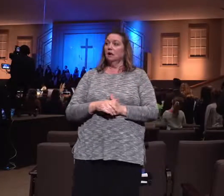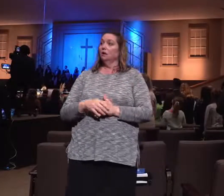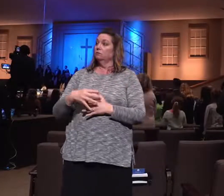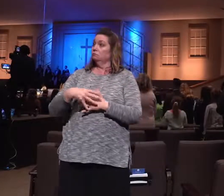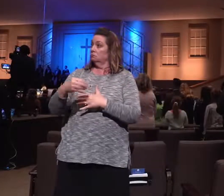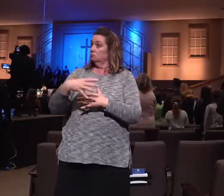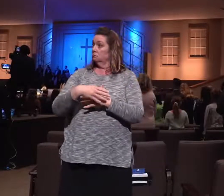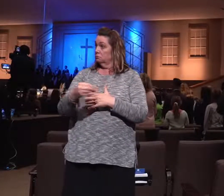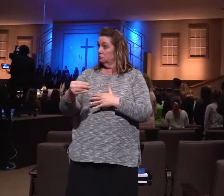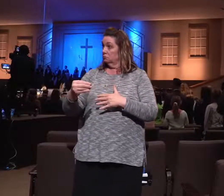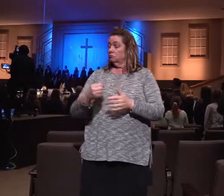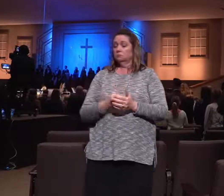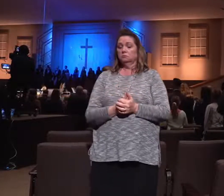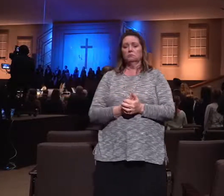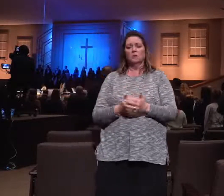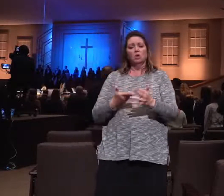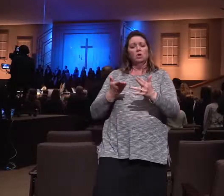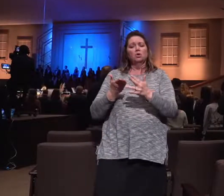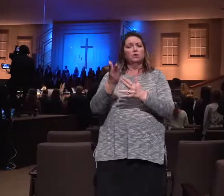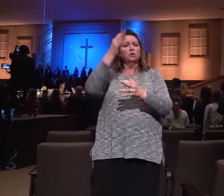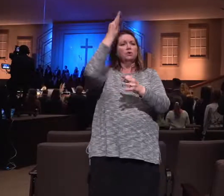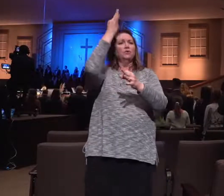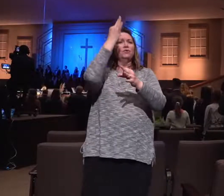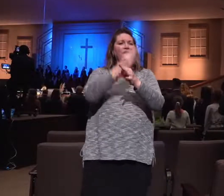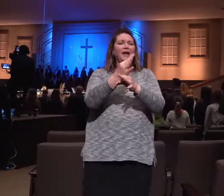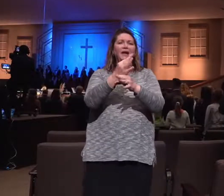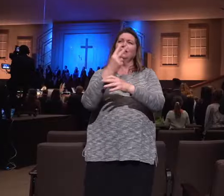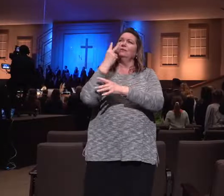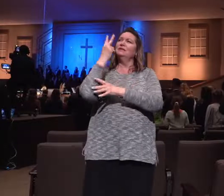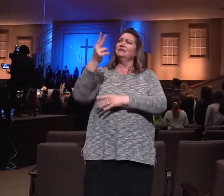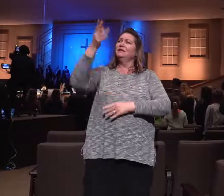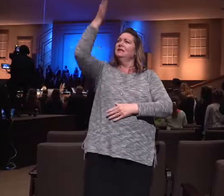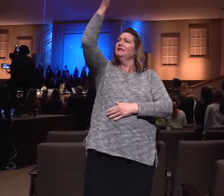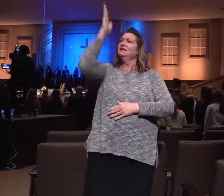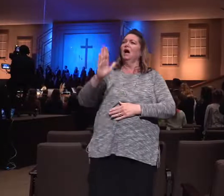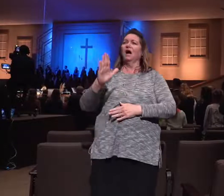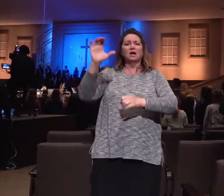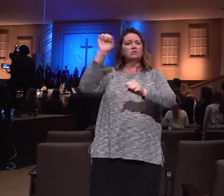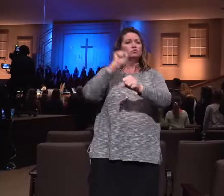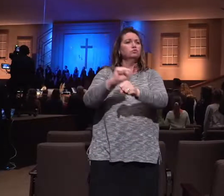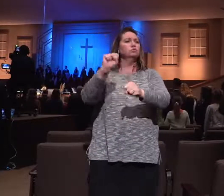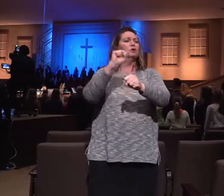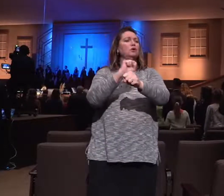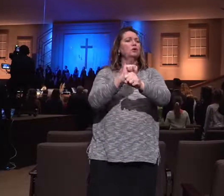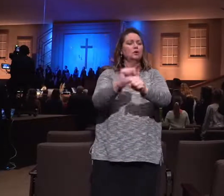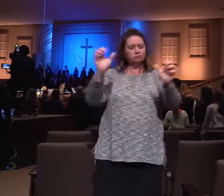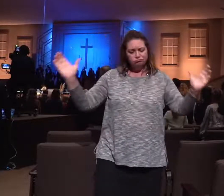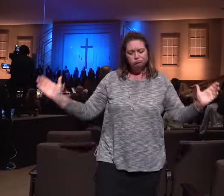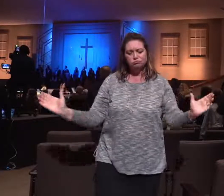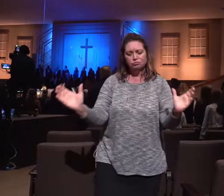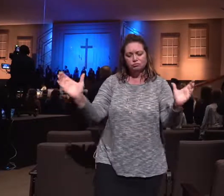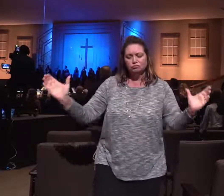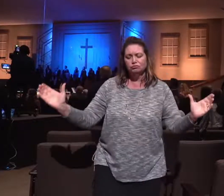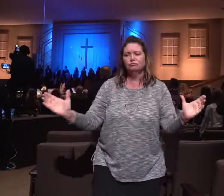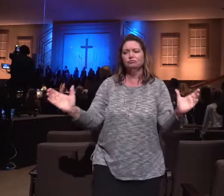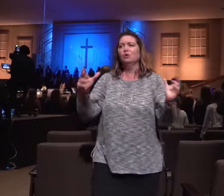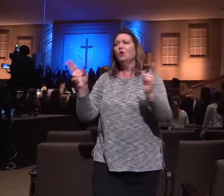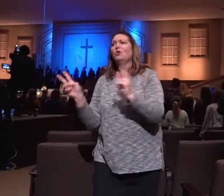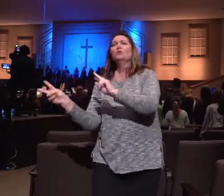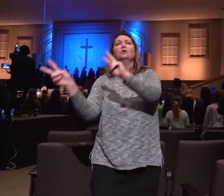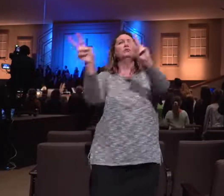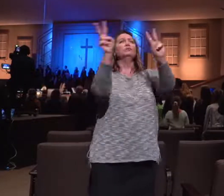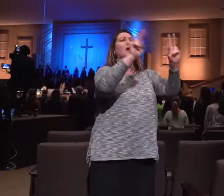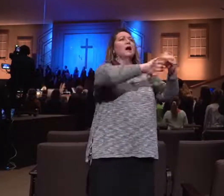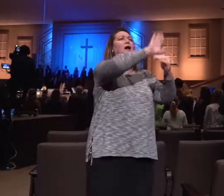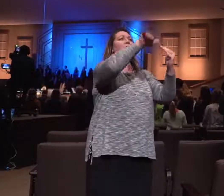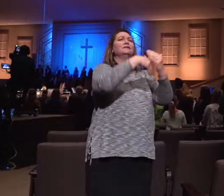By faith we see the hand of God in the light of creation's